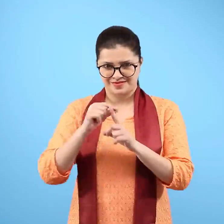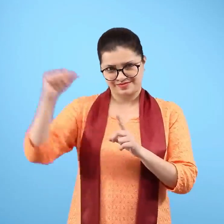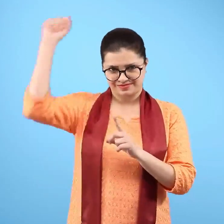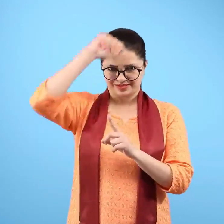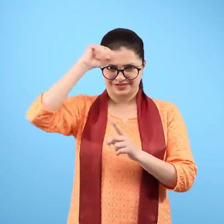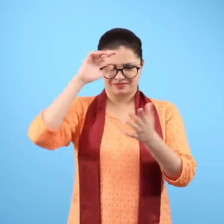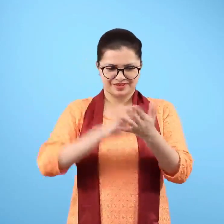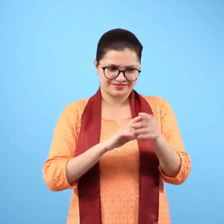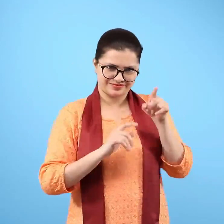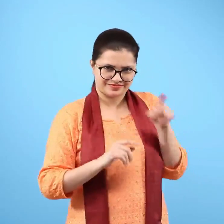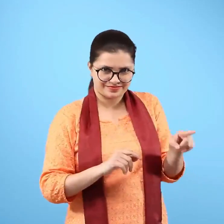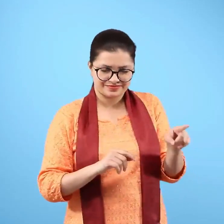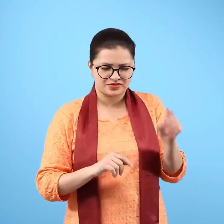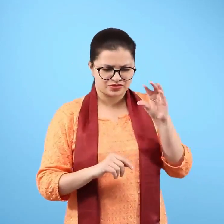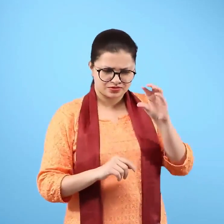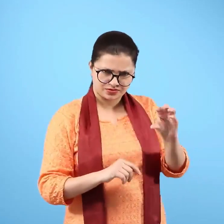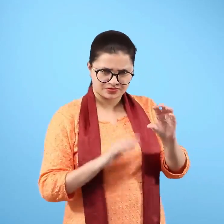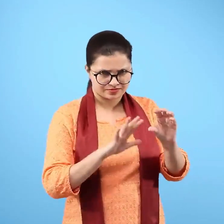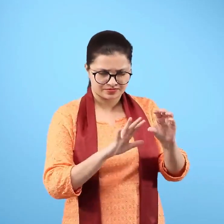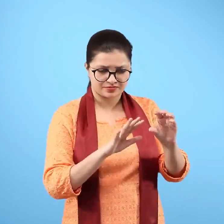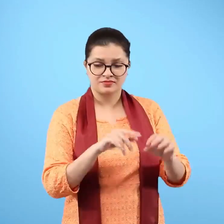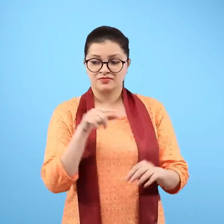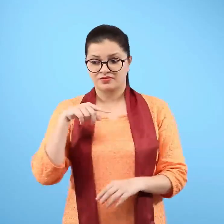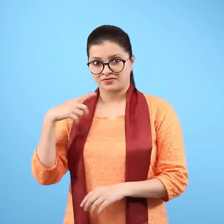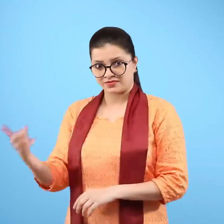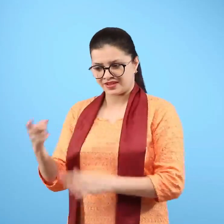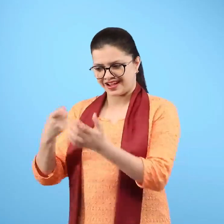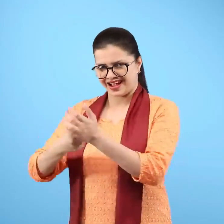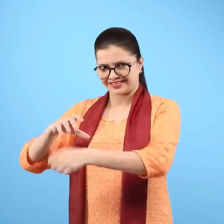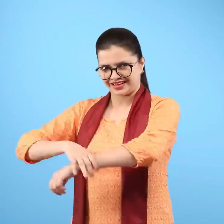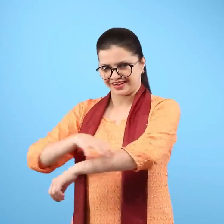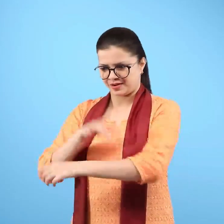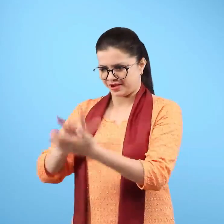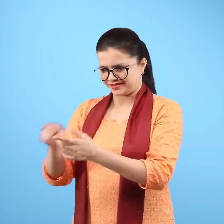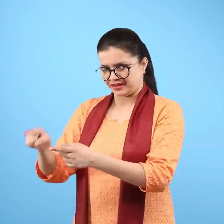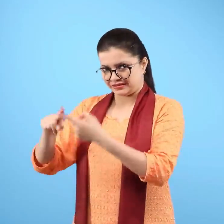About how many times of Punjab is the area of Rajasthan?